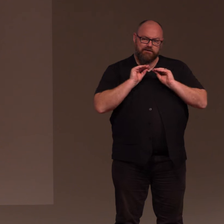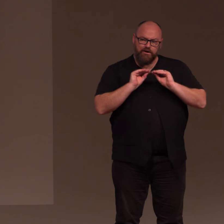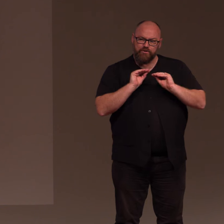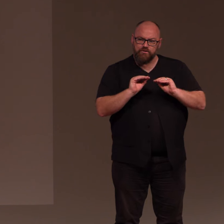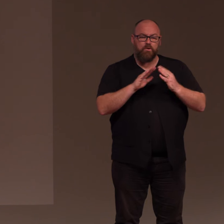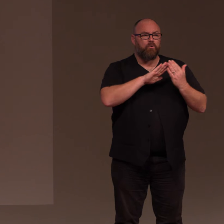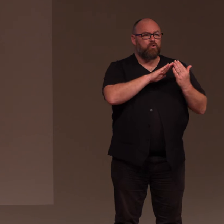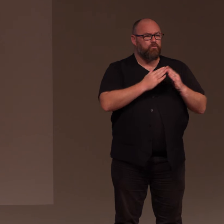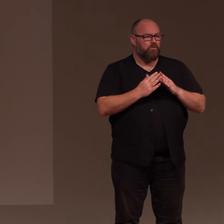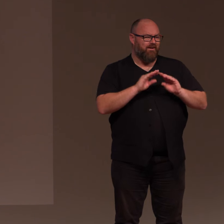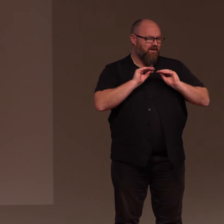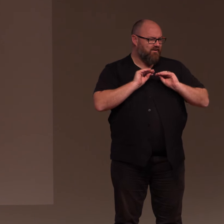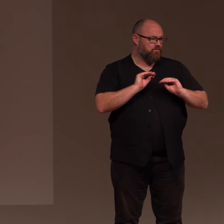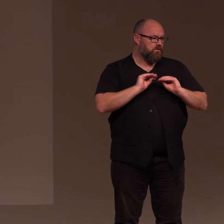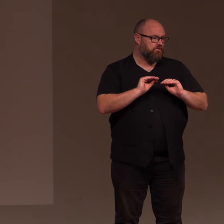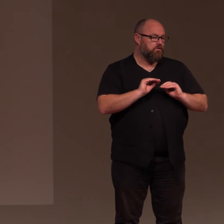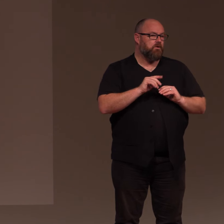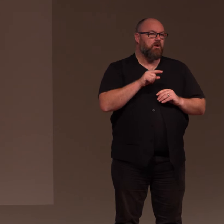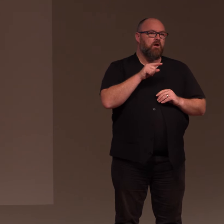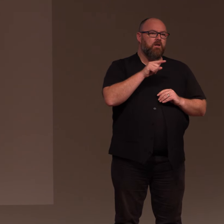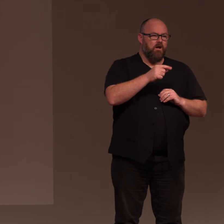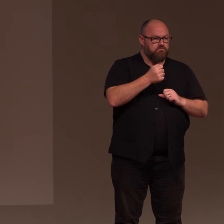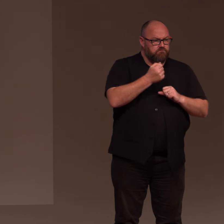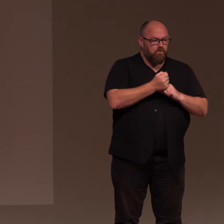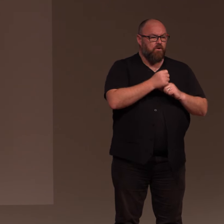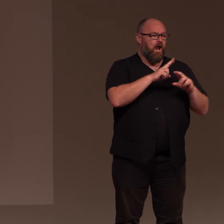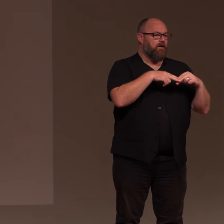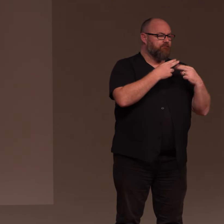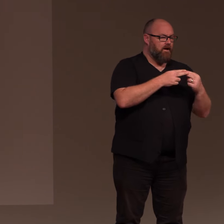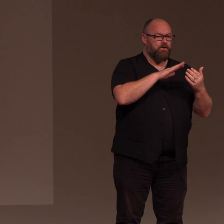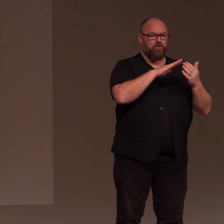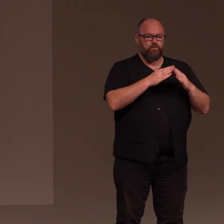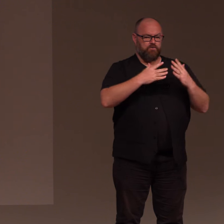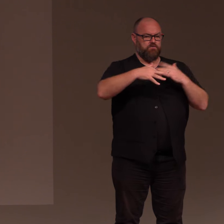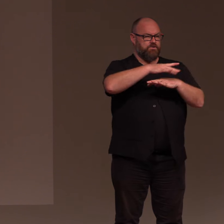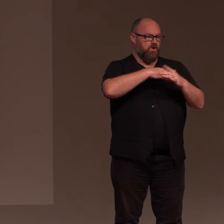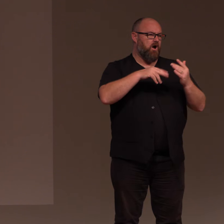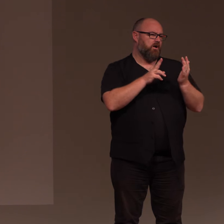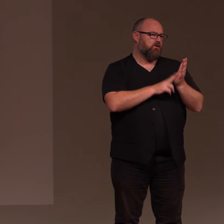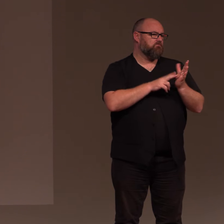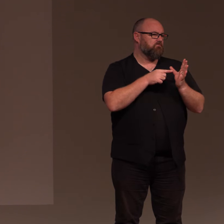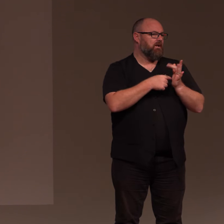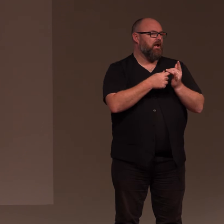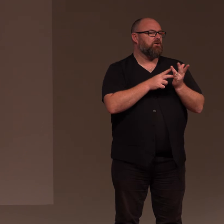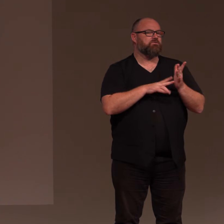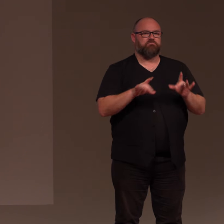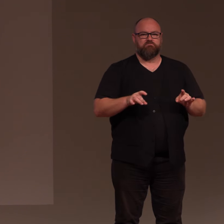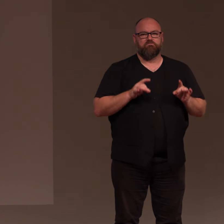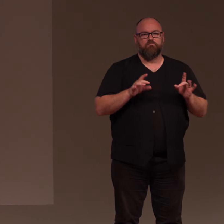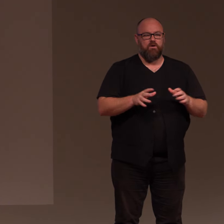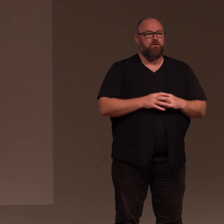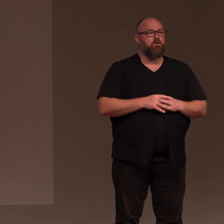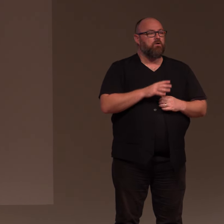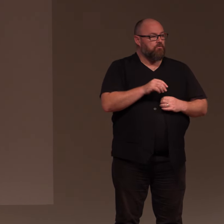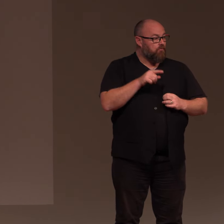community, education, and of course our people are family, community, society, nation. And on there, there's a